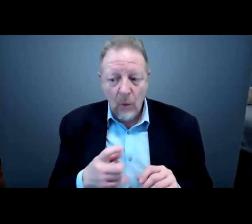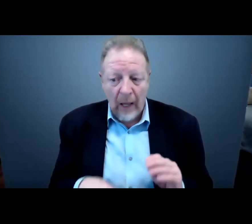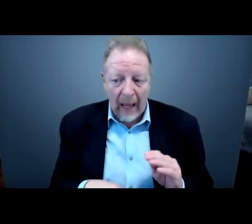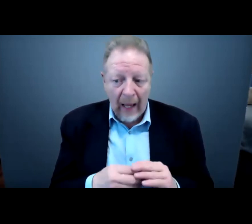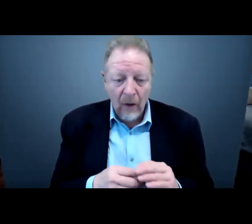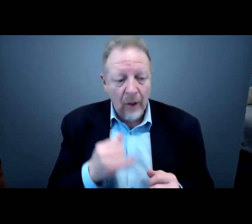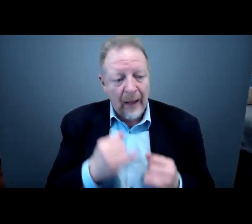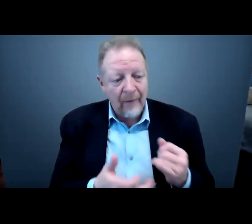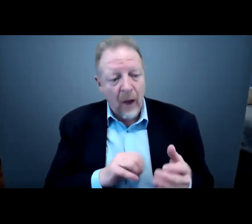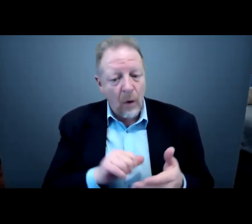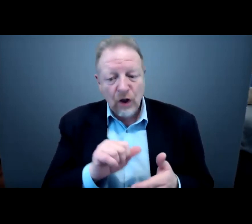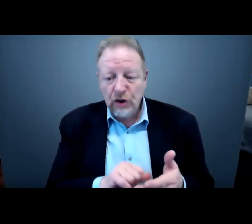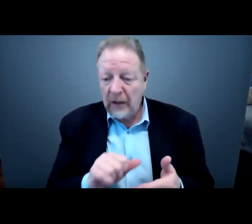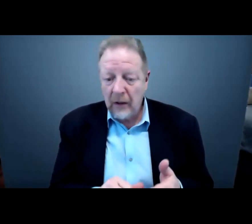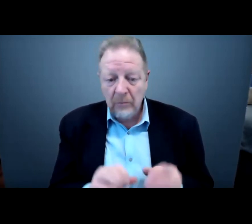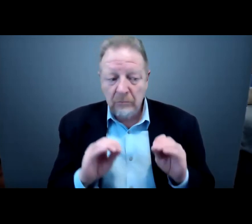end of our agenda?